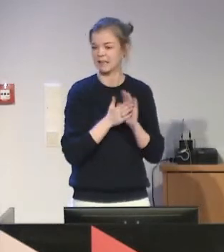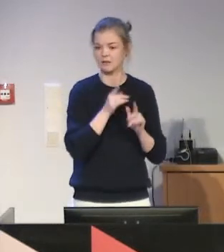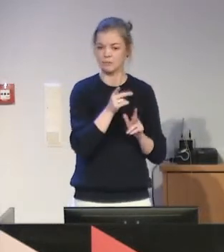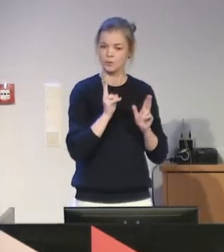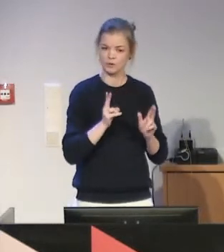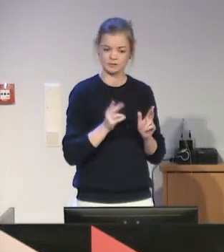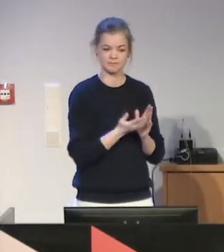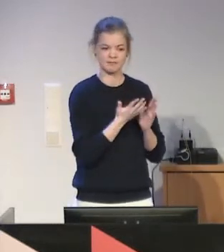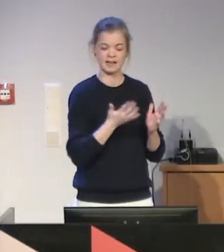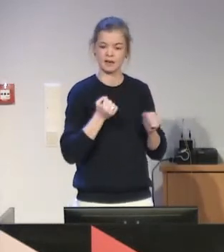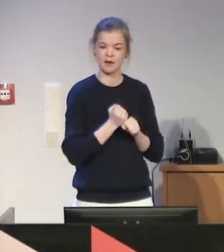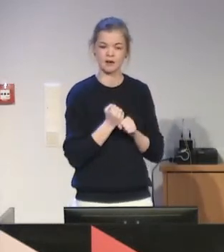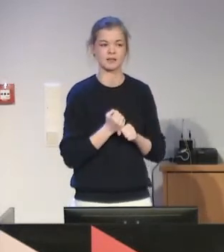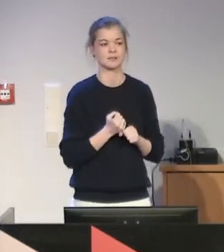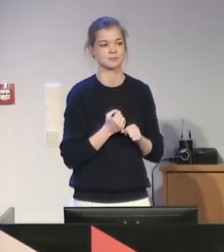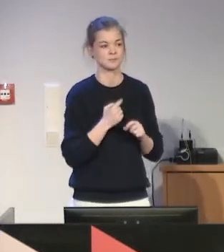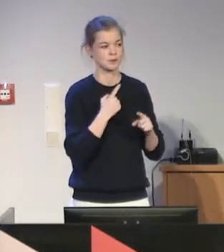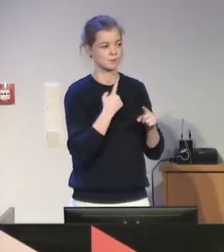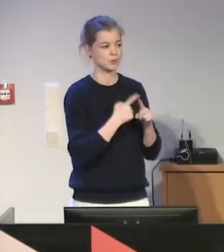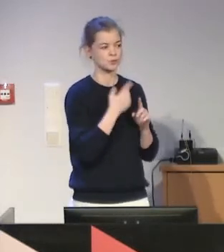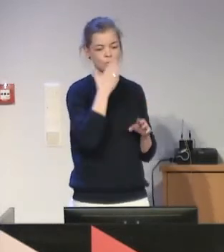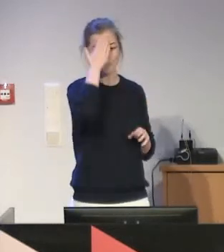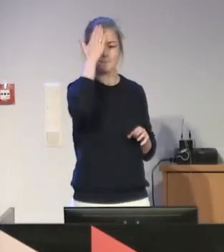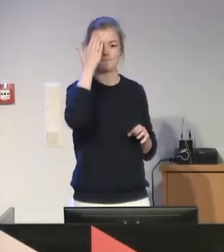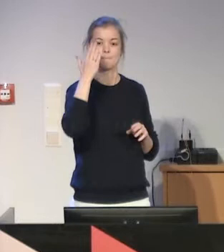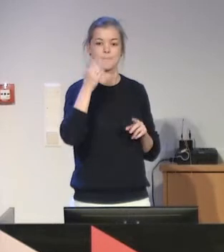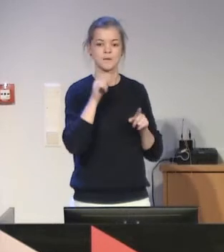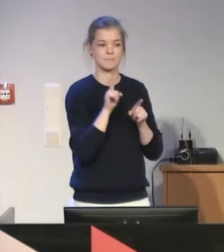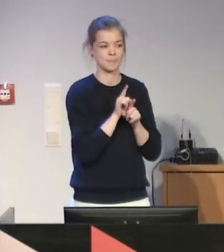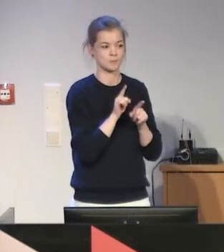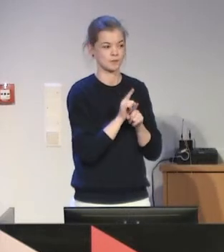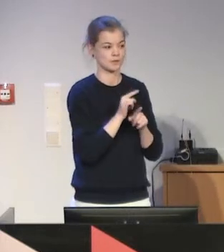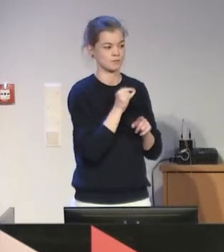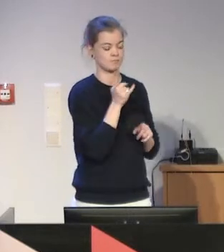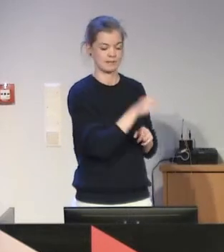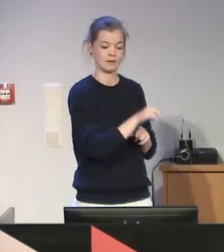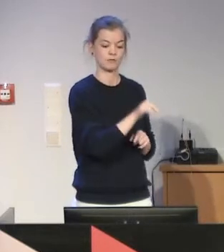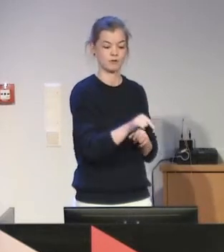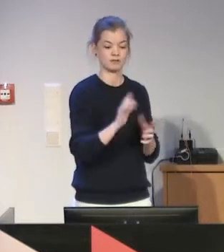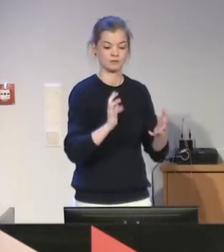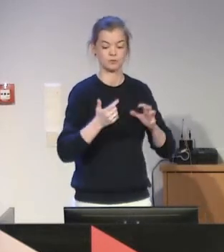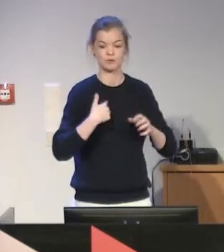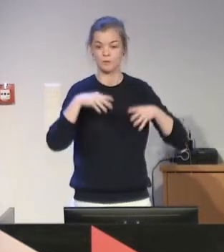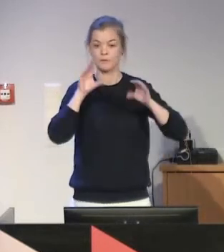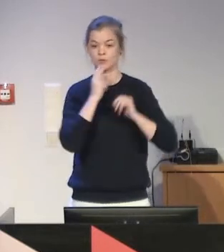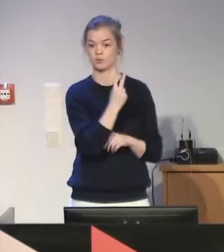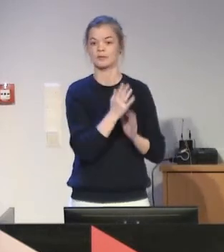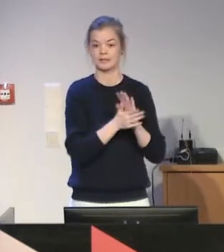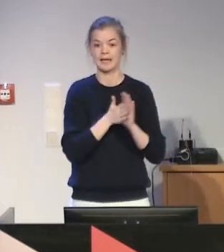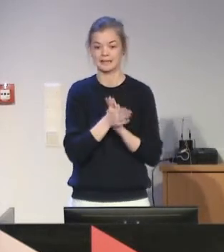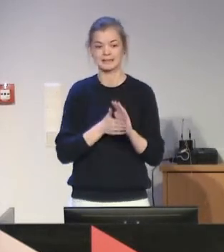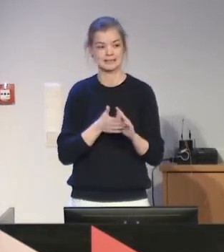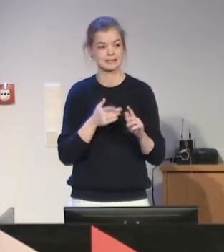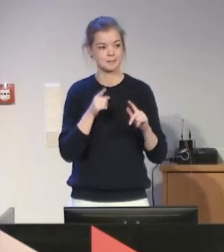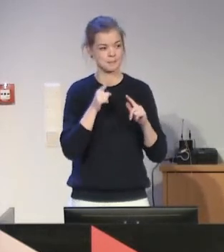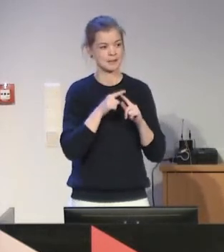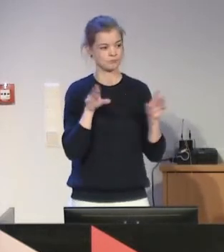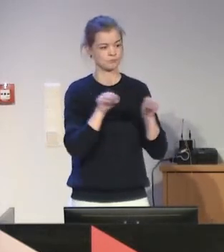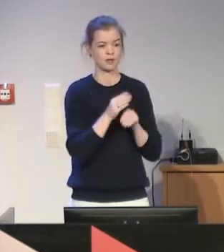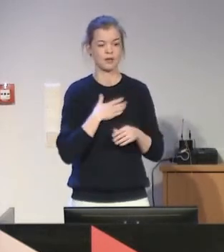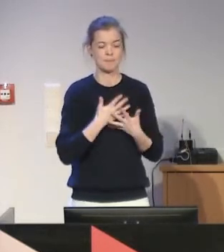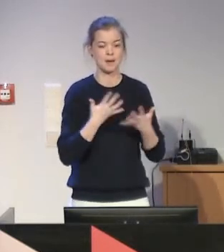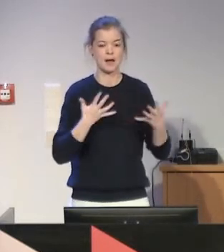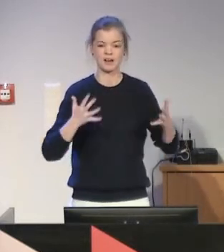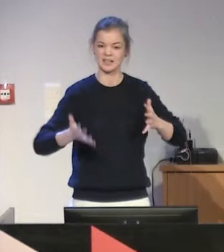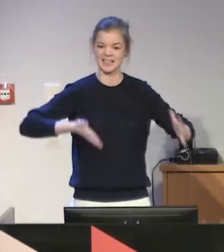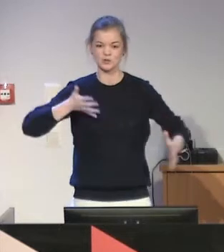the only two signs I could understand from what that encounter was the sign for father and the sign for up. And so in that situation,